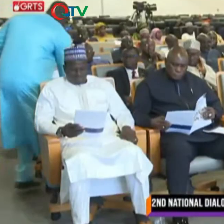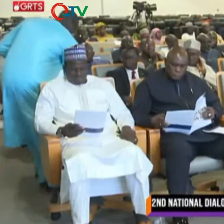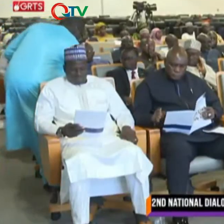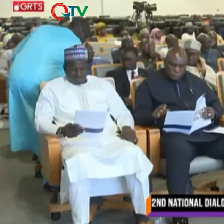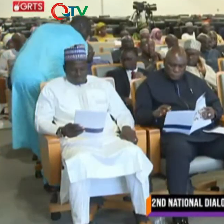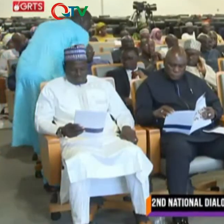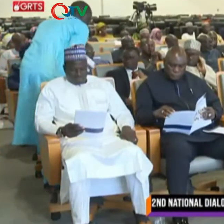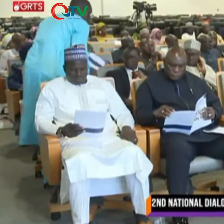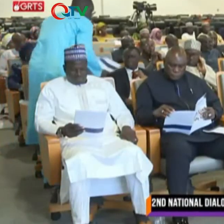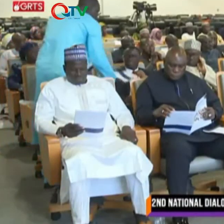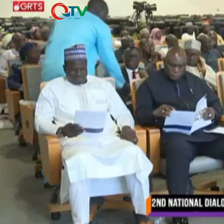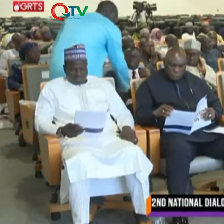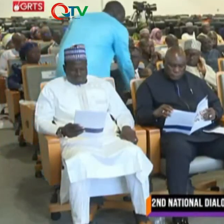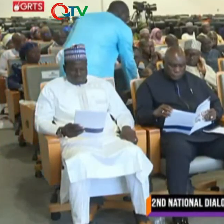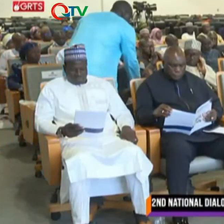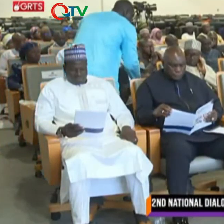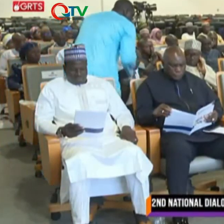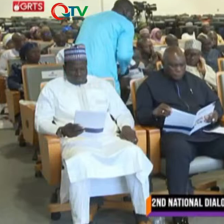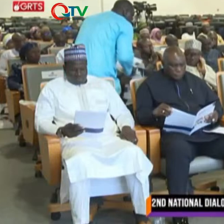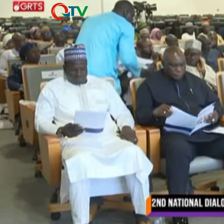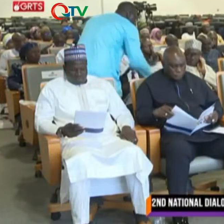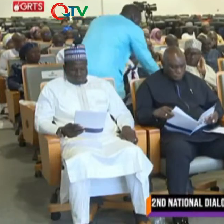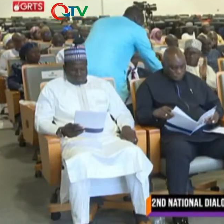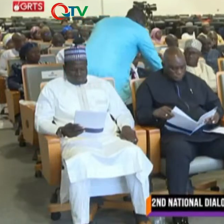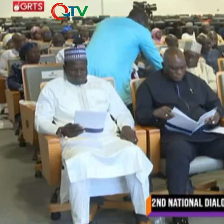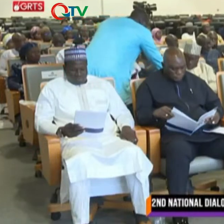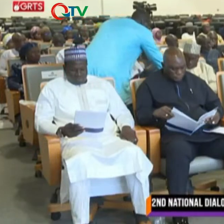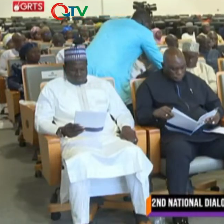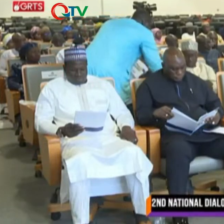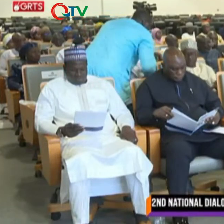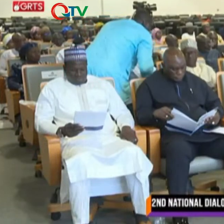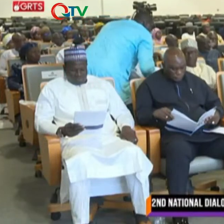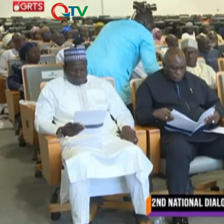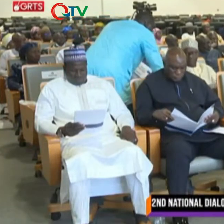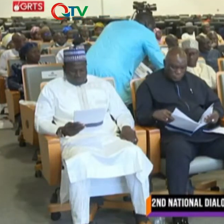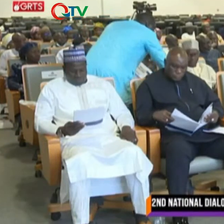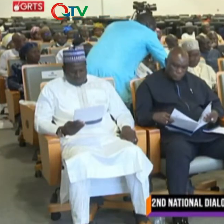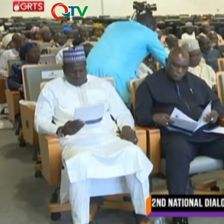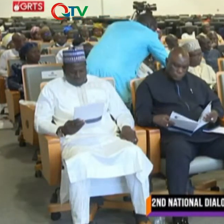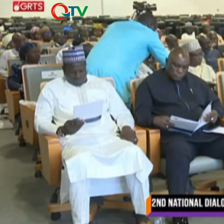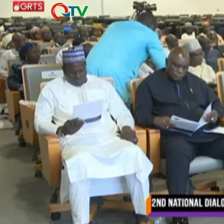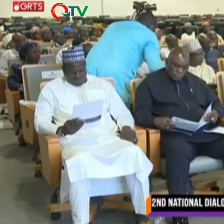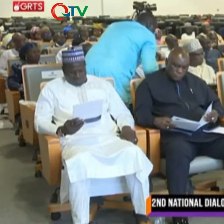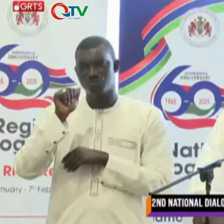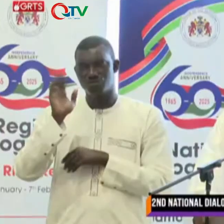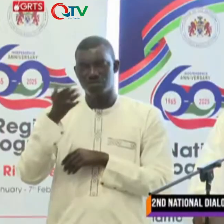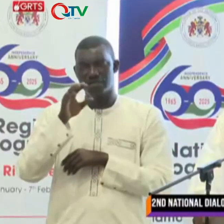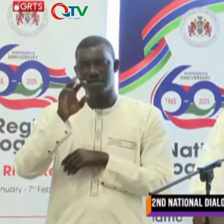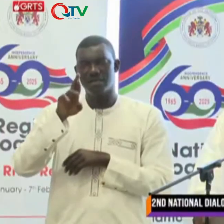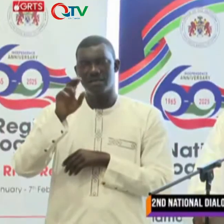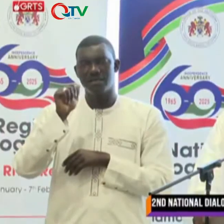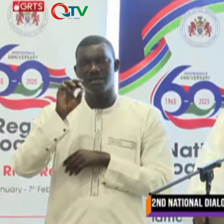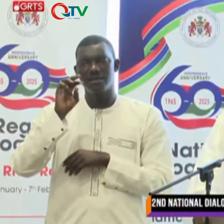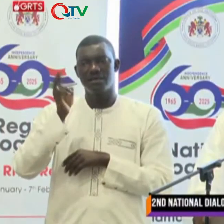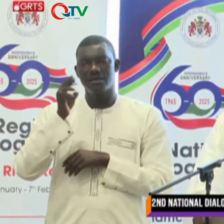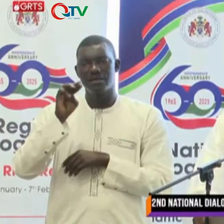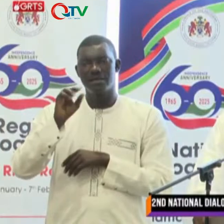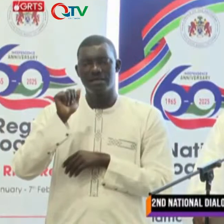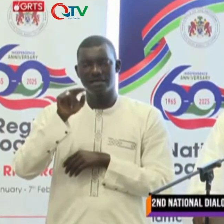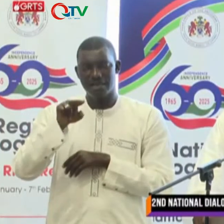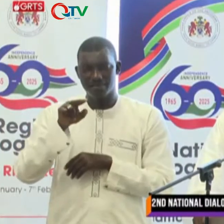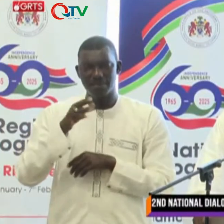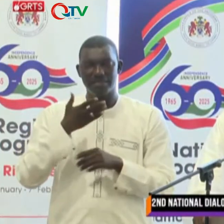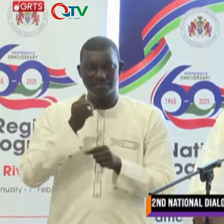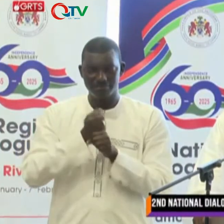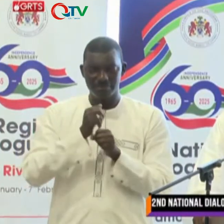ta'ala has also declared in Surah Rahman, quote, that he has set the earth for